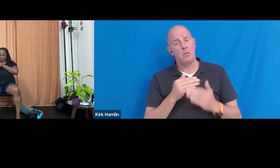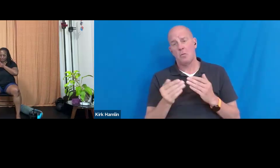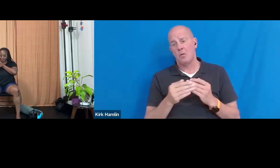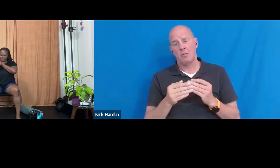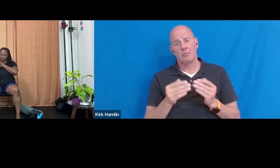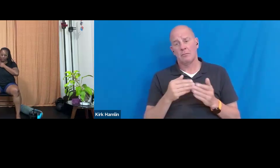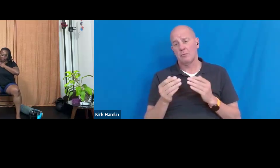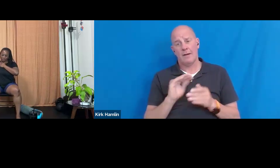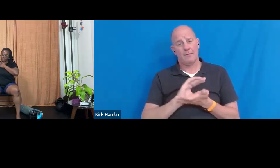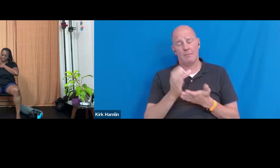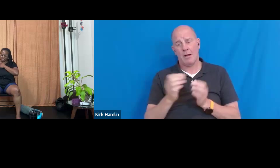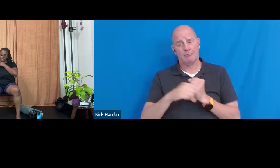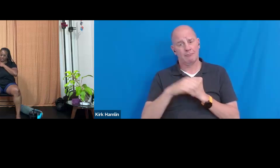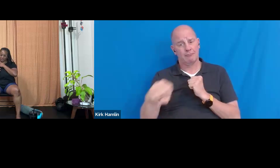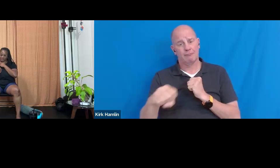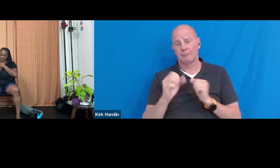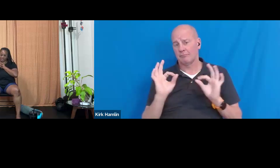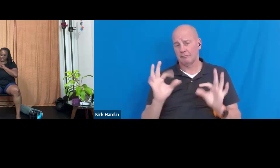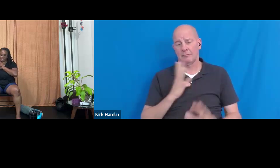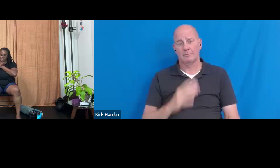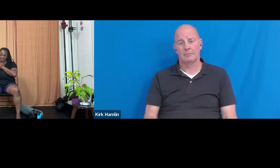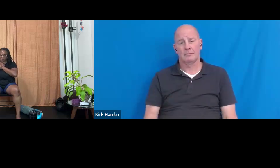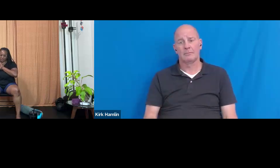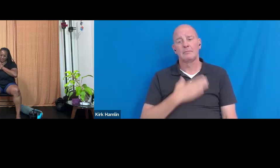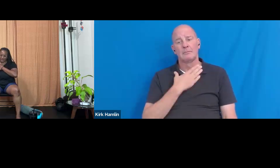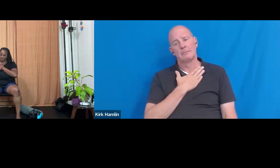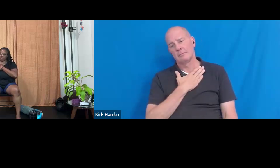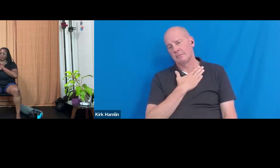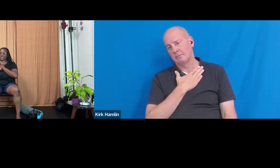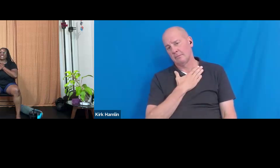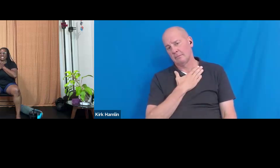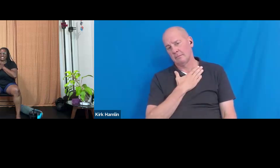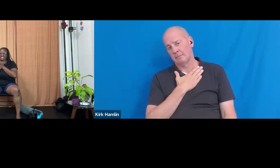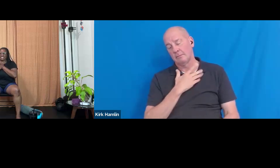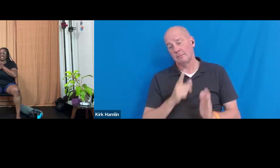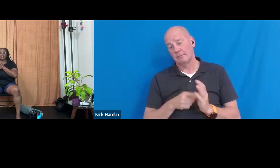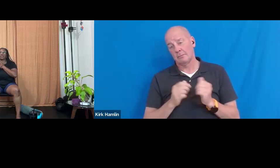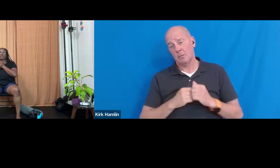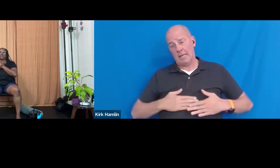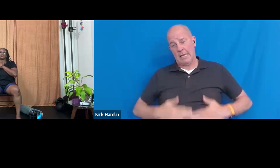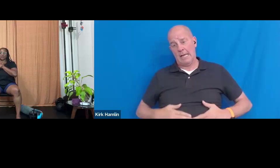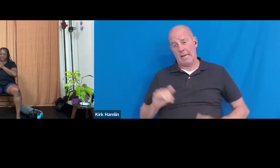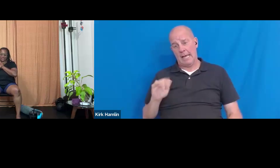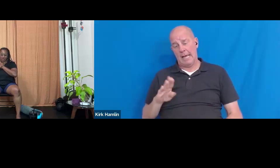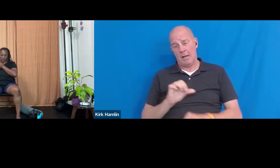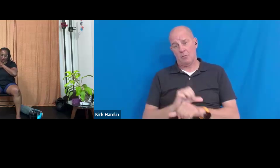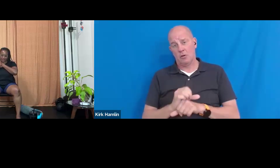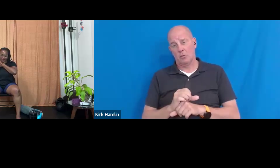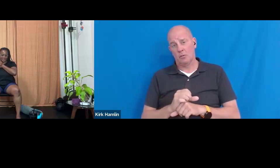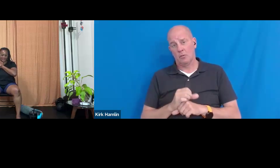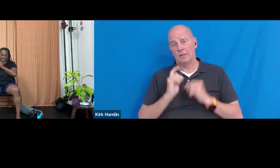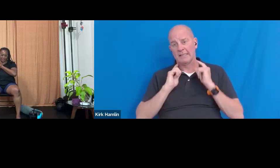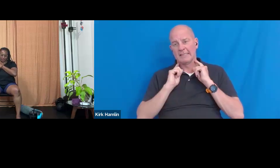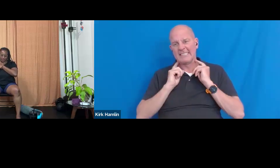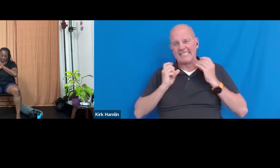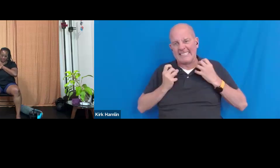it. But we're stretching the front of our neck because a lot of time when we do ab work, we kind of like squeeze hard